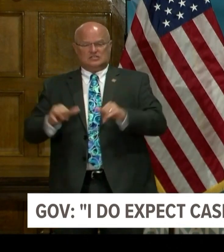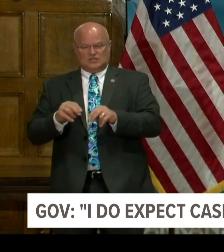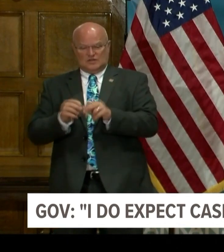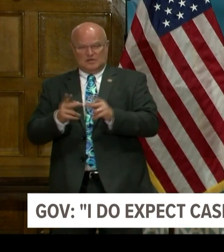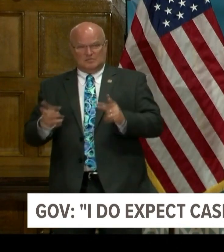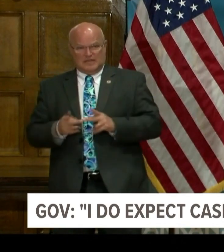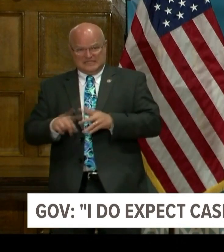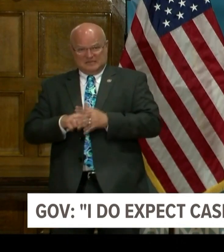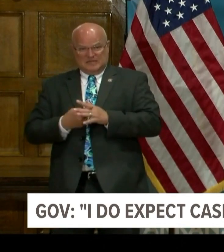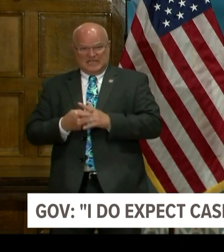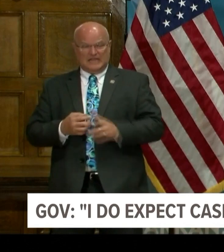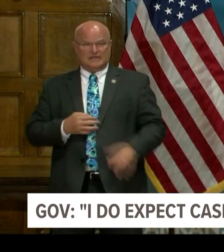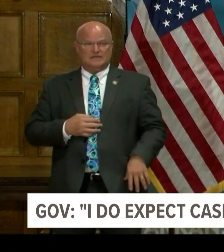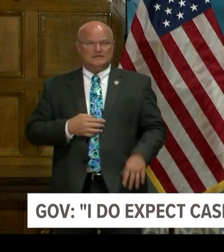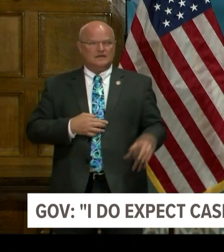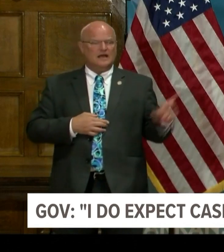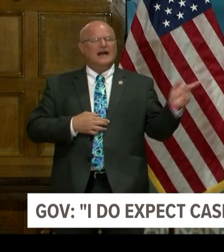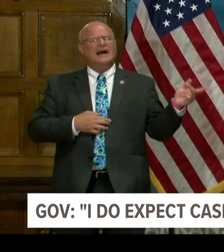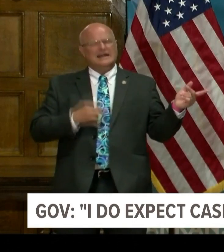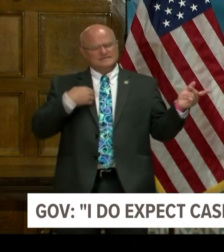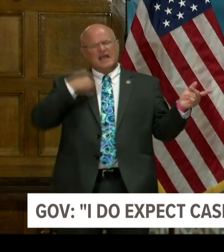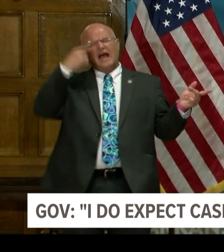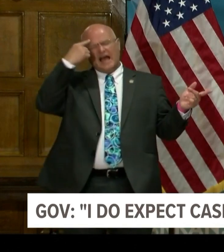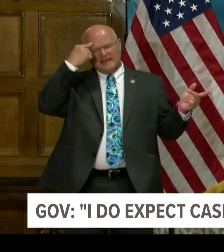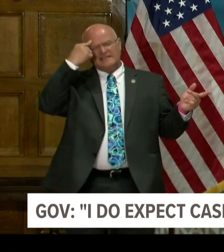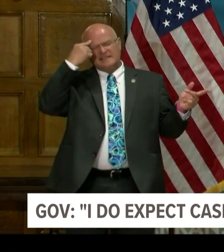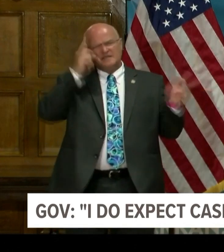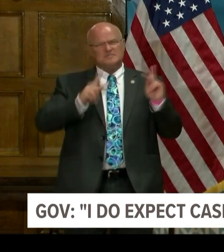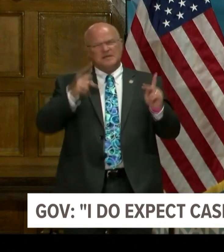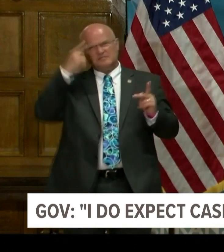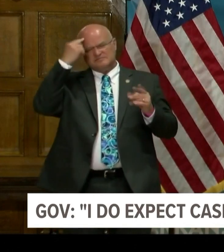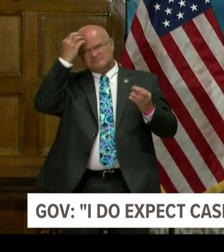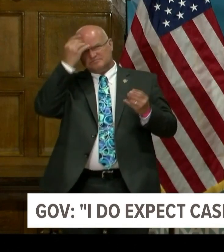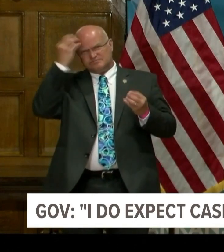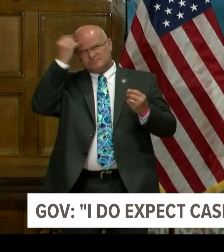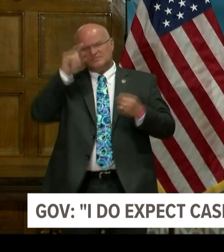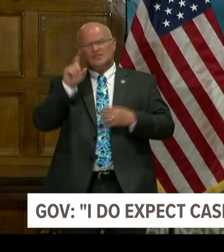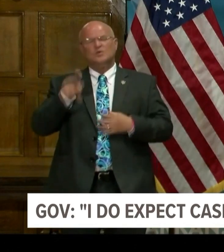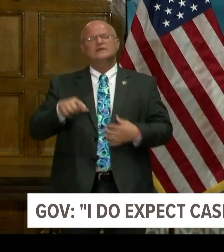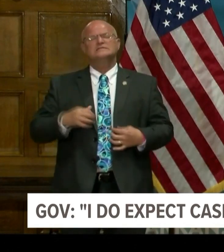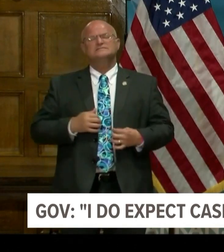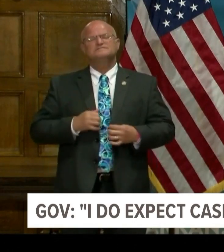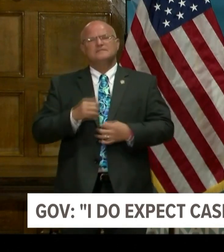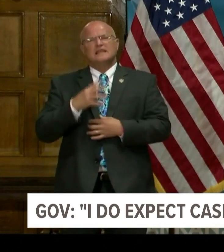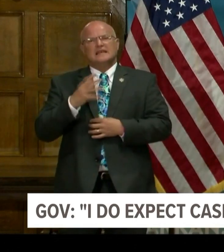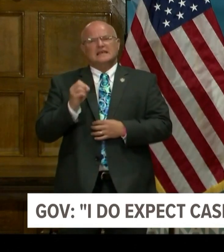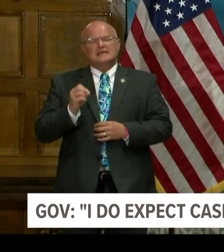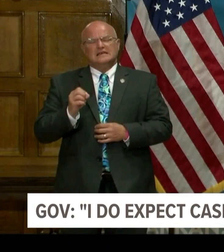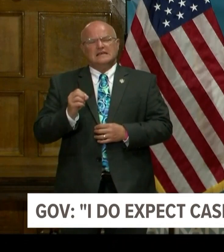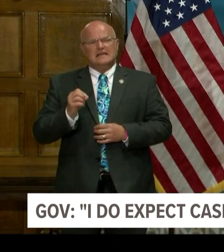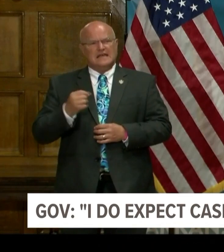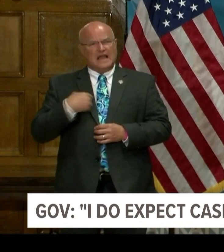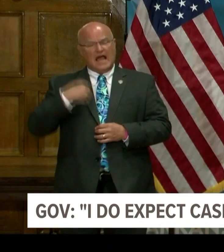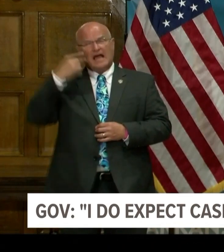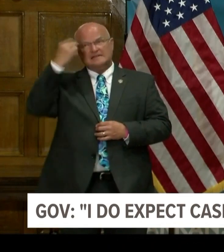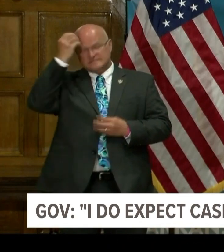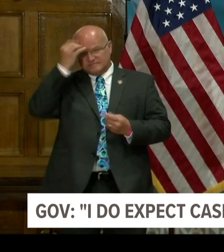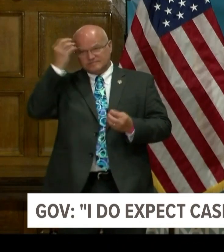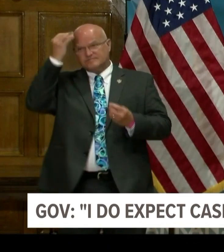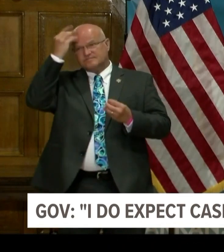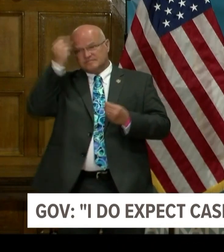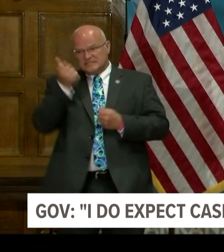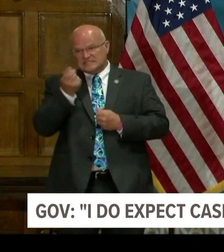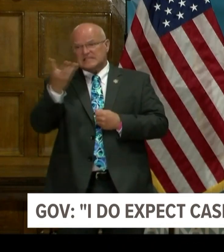in place in the beginning? I think everybody ought to think through that question, and I've thought through it